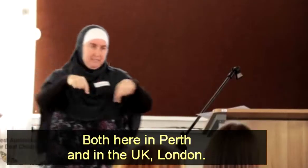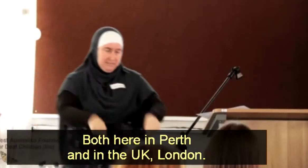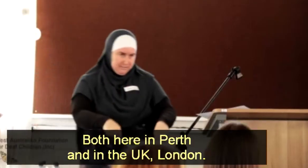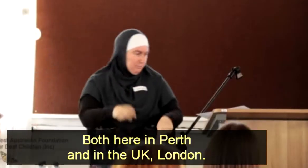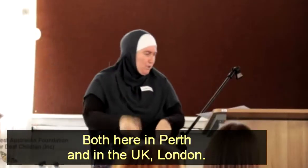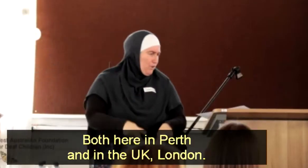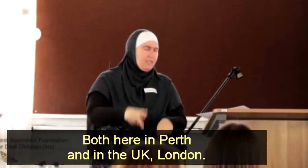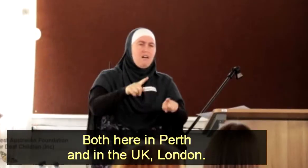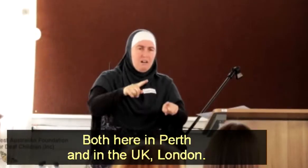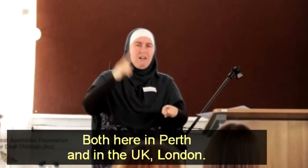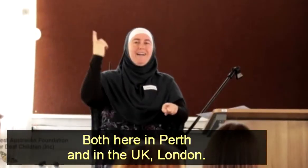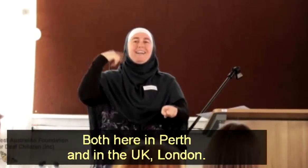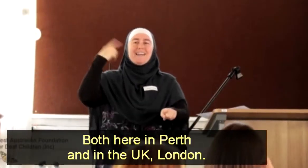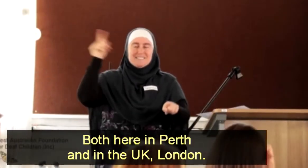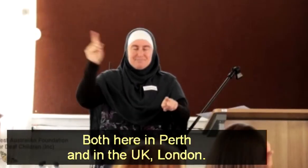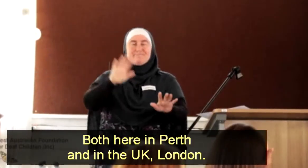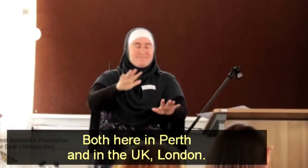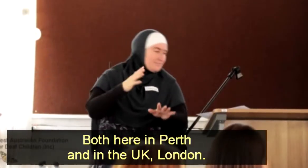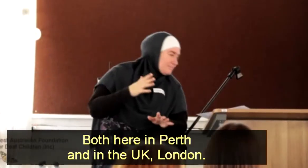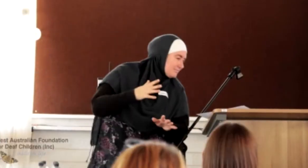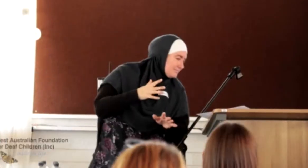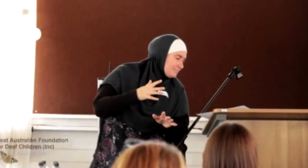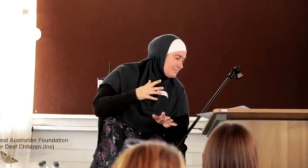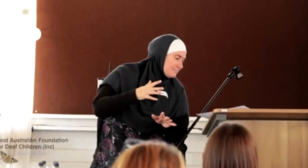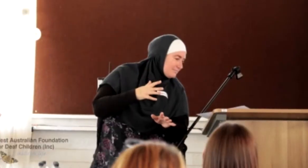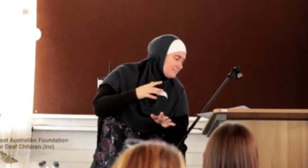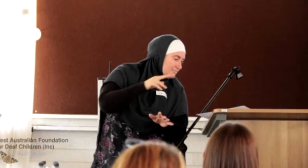both here in Perth and in the UK, London.